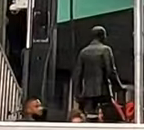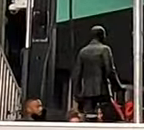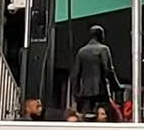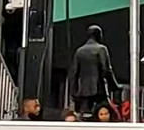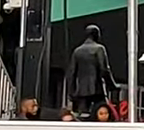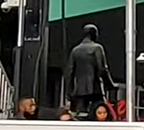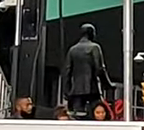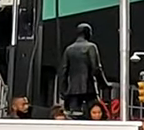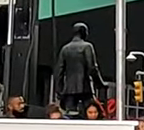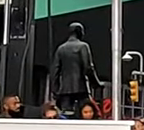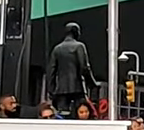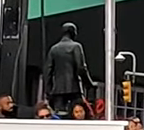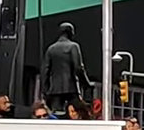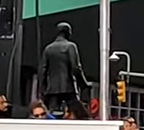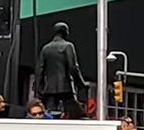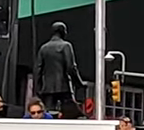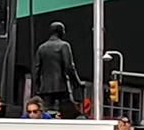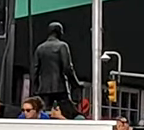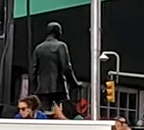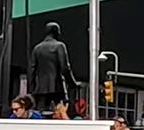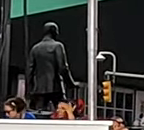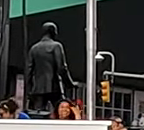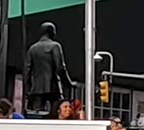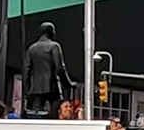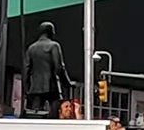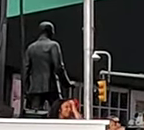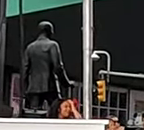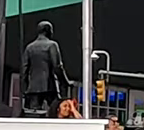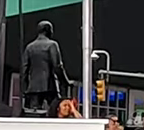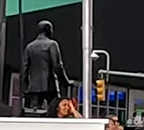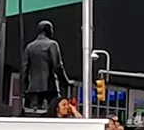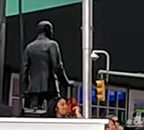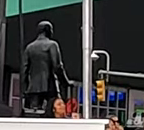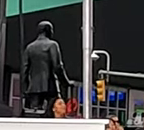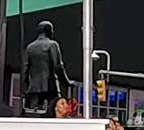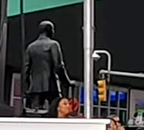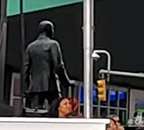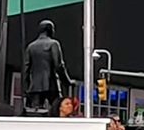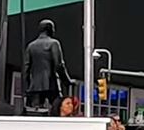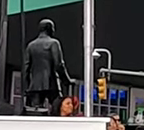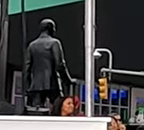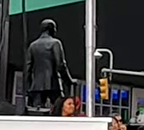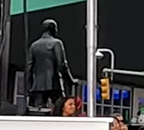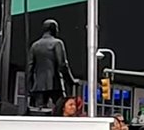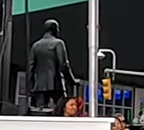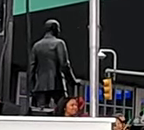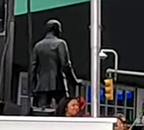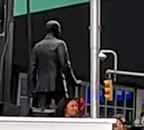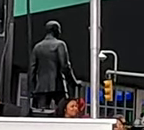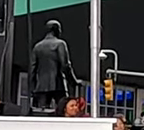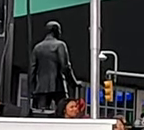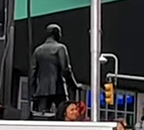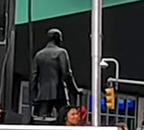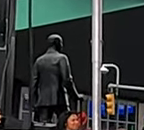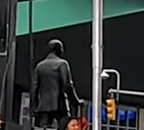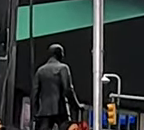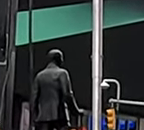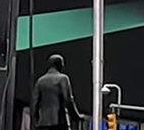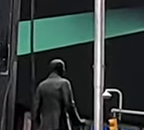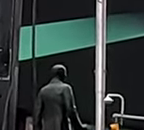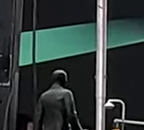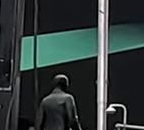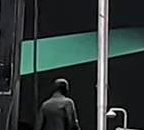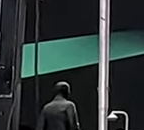Congratulations. Our remaining two singers, the chance to shine. So please welcome to the stage, now living in Brooklyn,